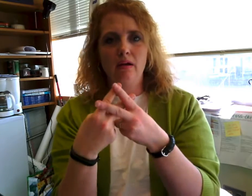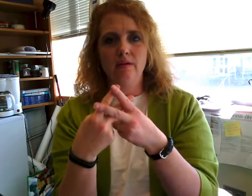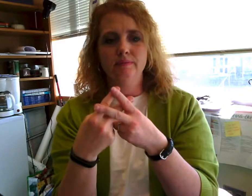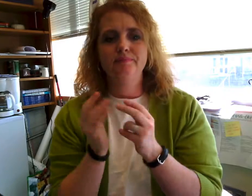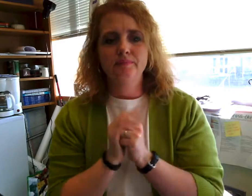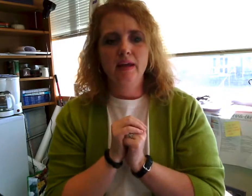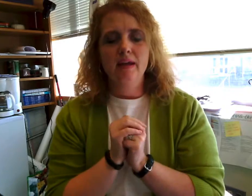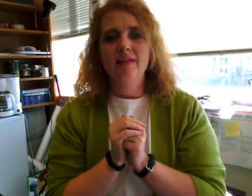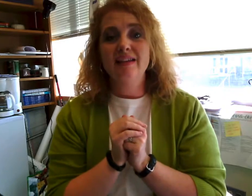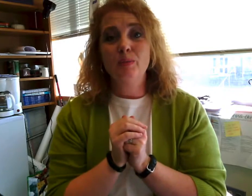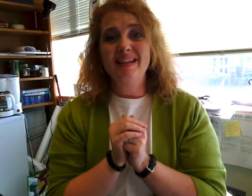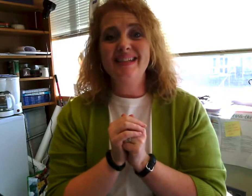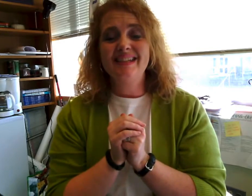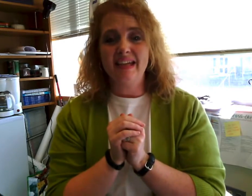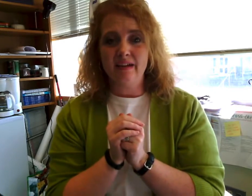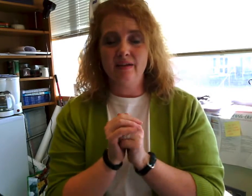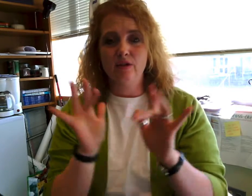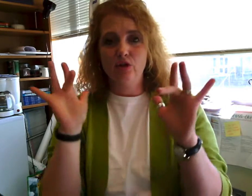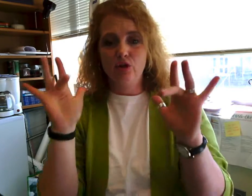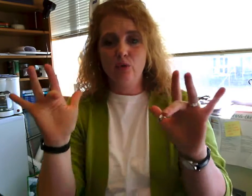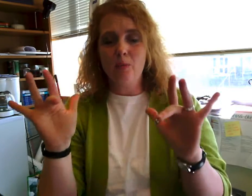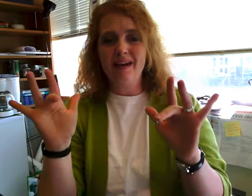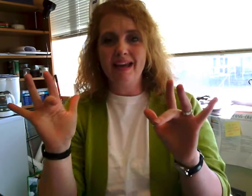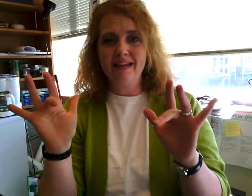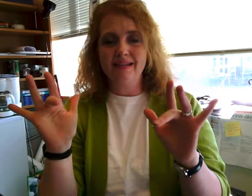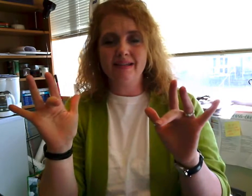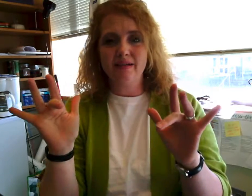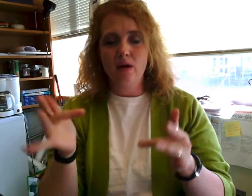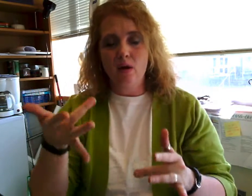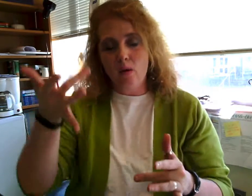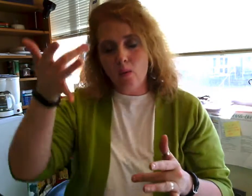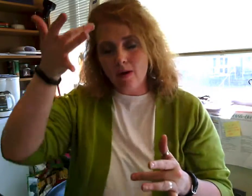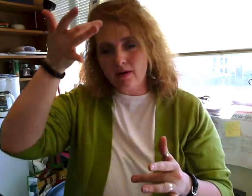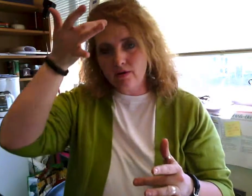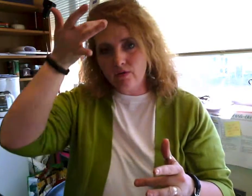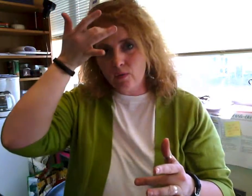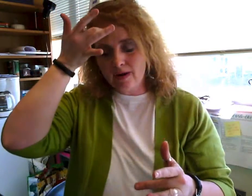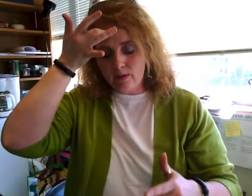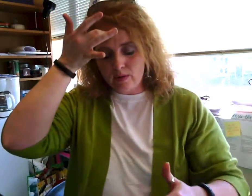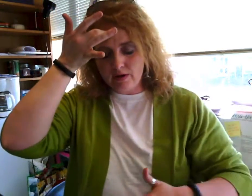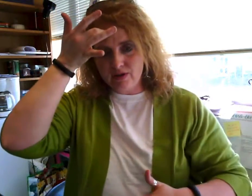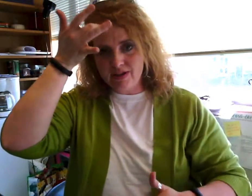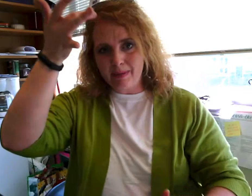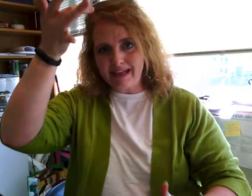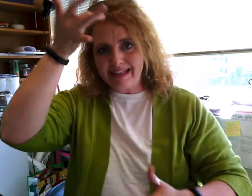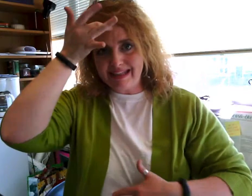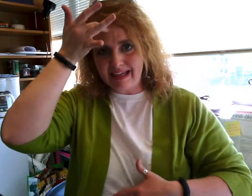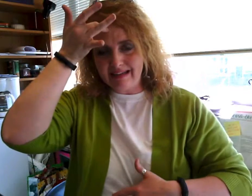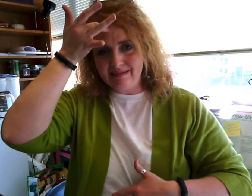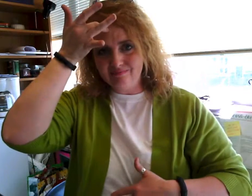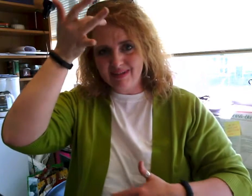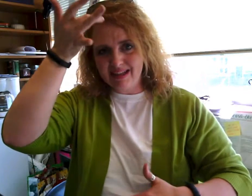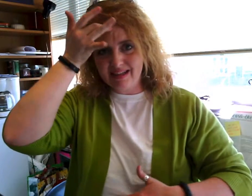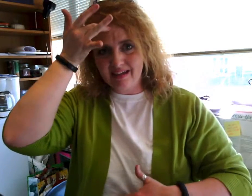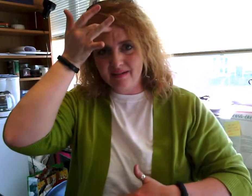block. The next one is sick. Two open eights, one on your forehead, one on your stomach, sick, sick.